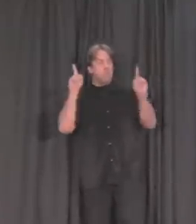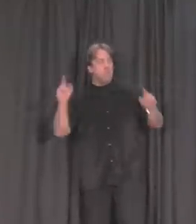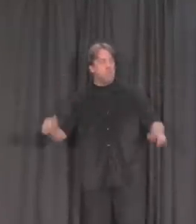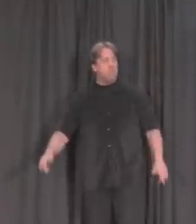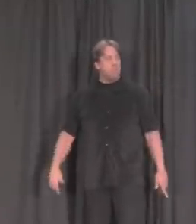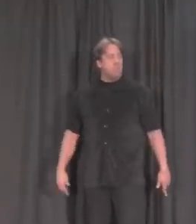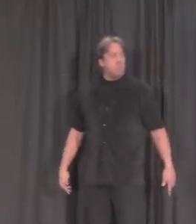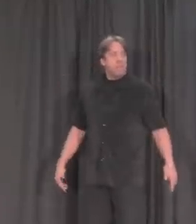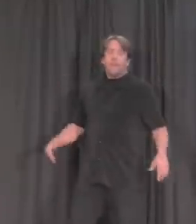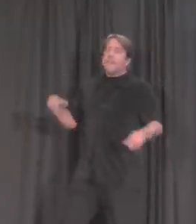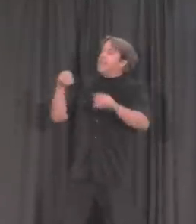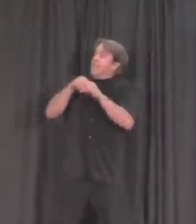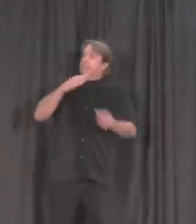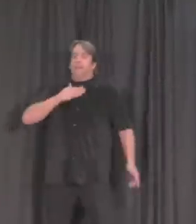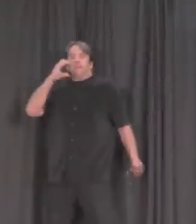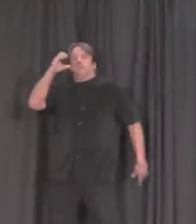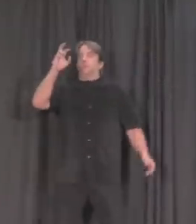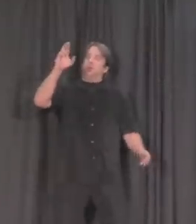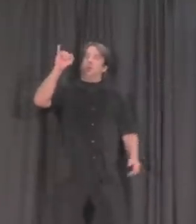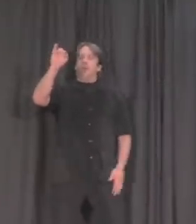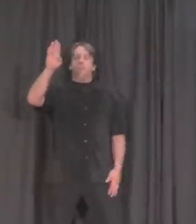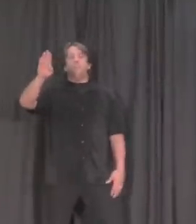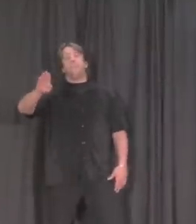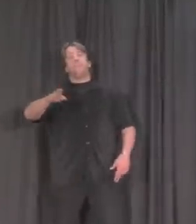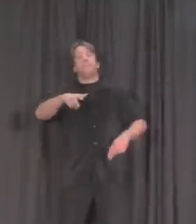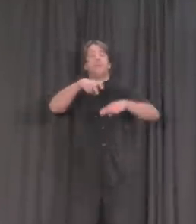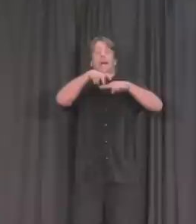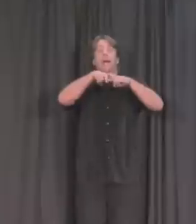experience was different. I was in my crib.